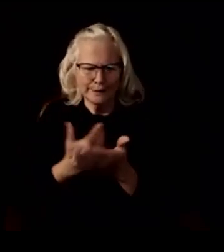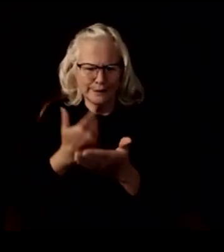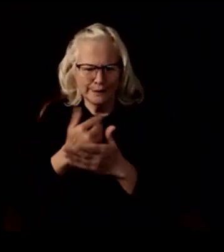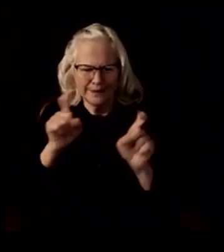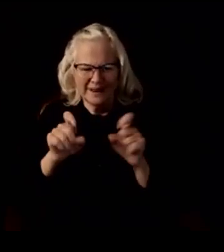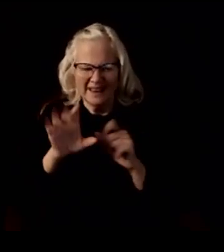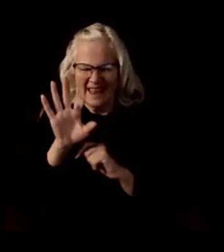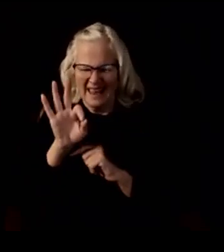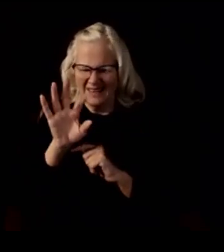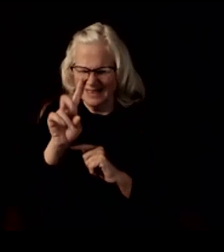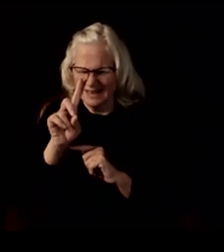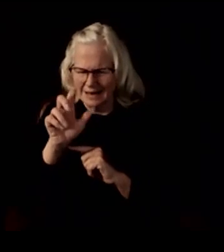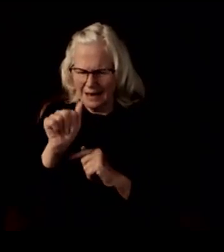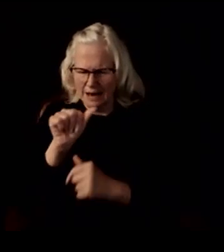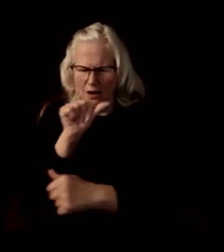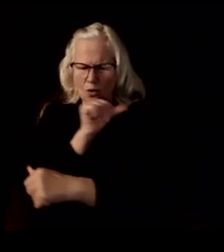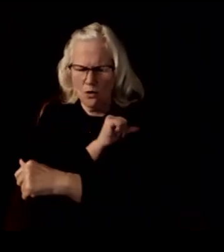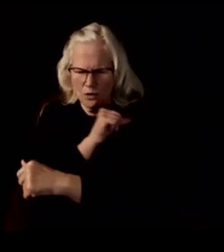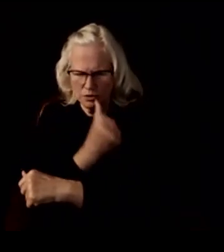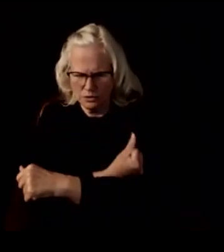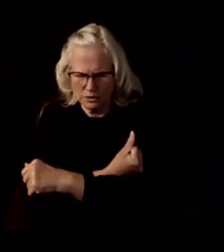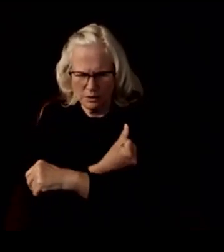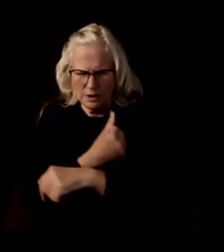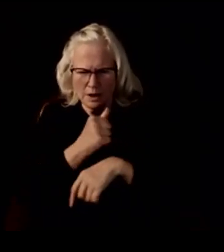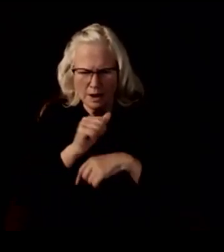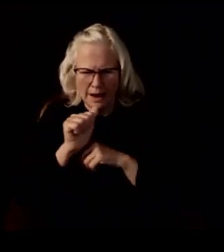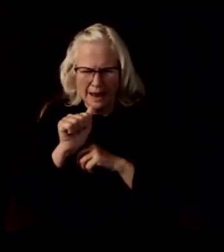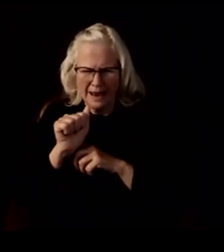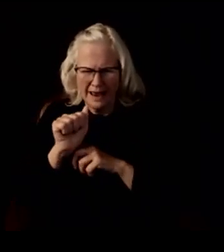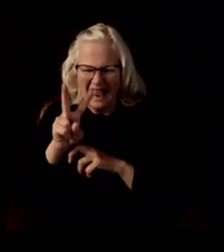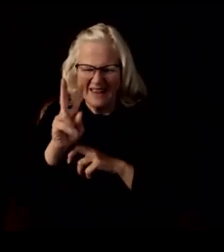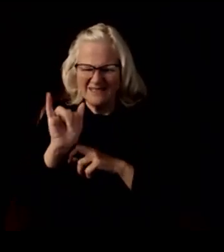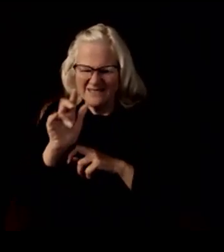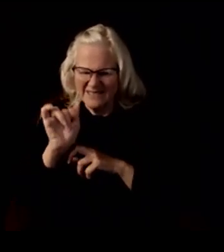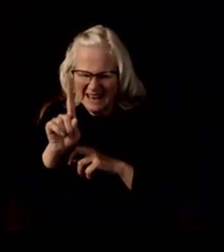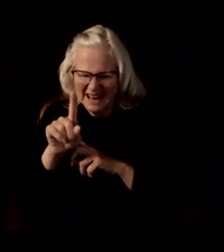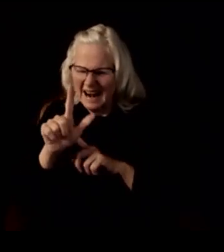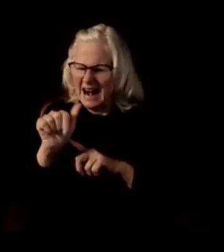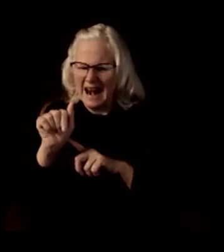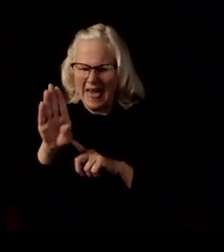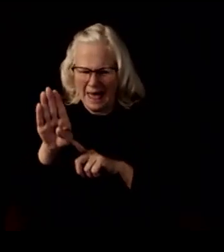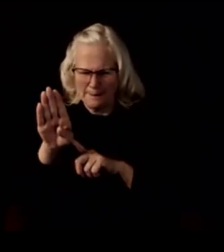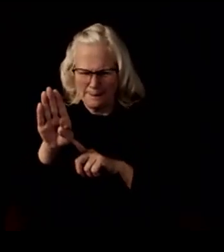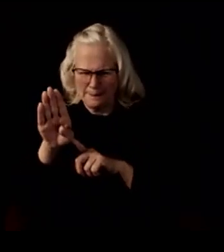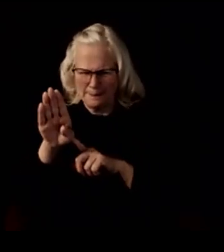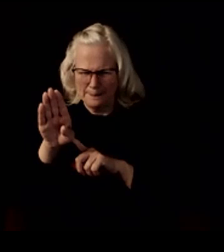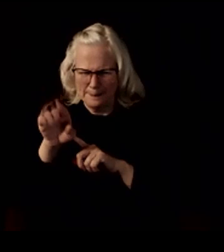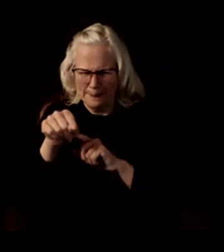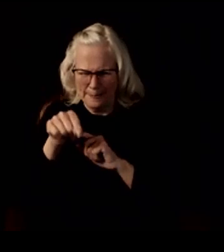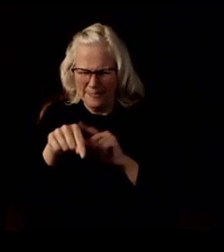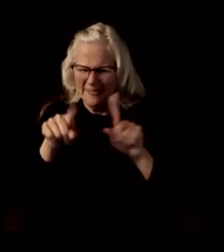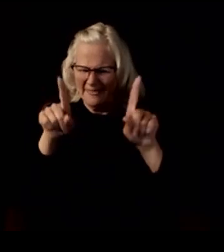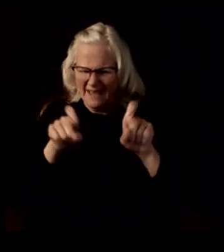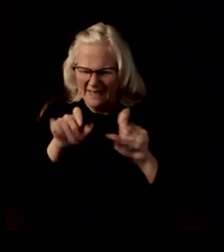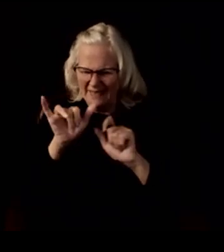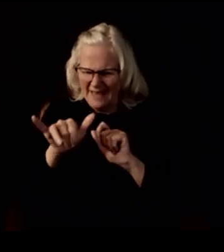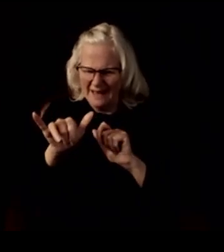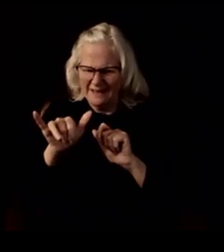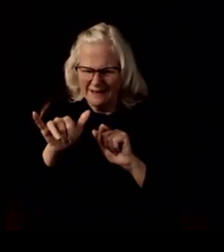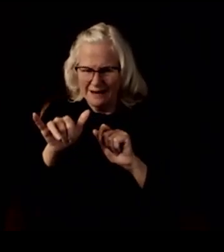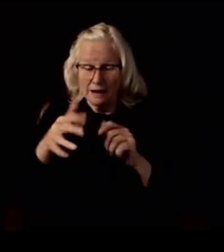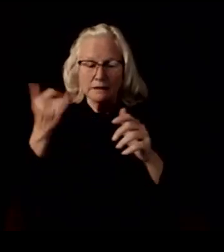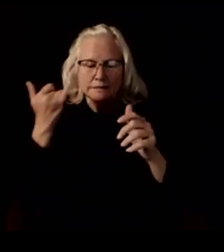the Abbott Labs test, that is the 15-minute test similar to a pregnancy test that has the reactive card and